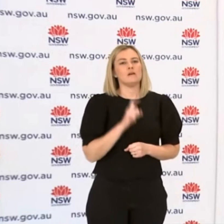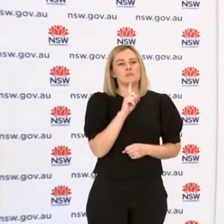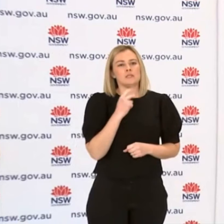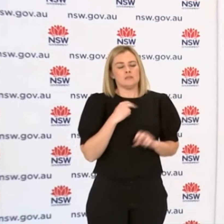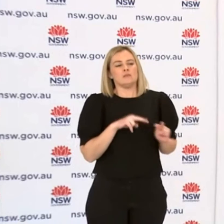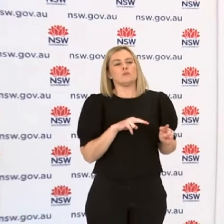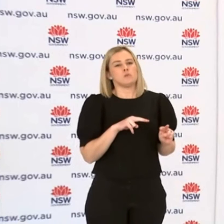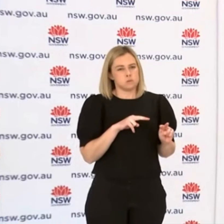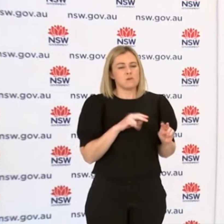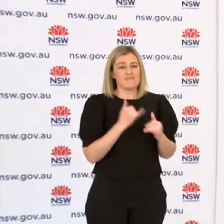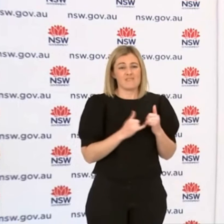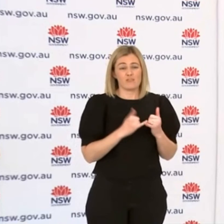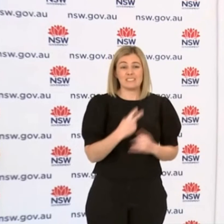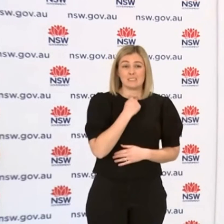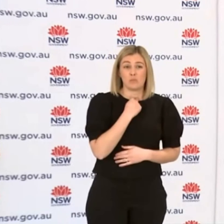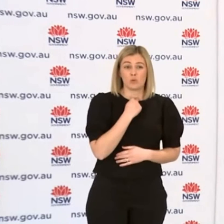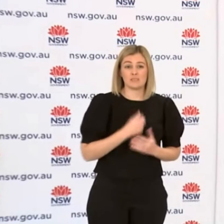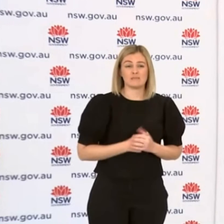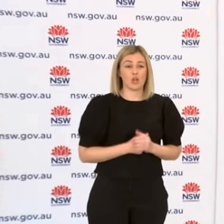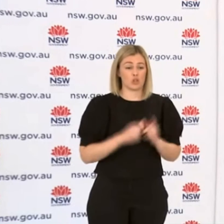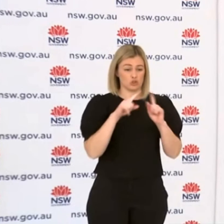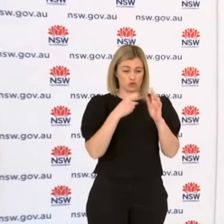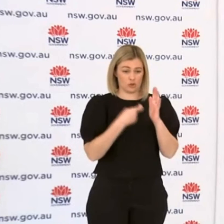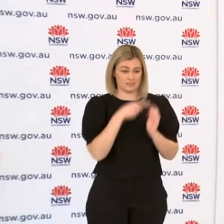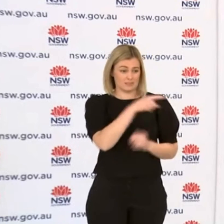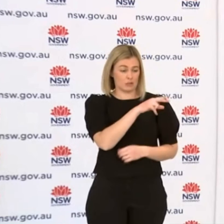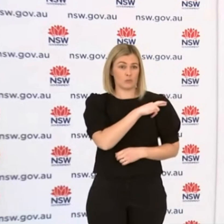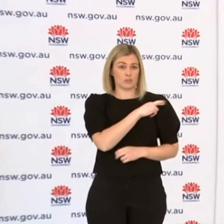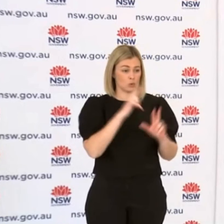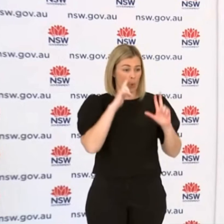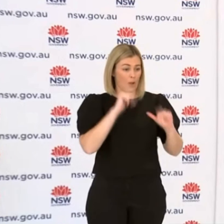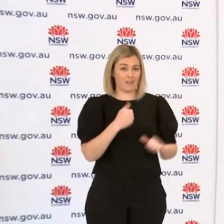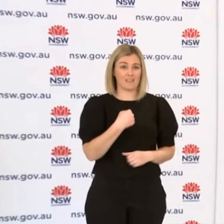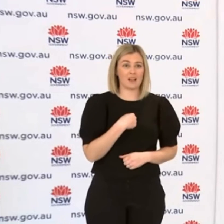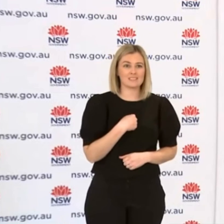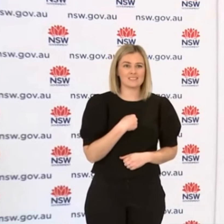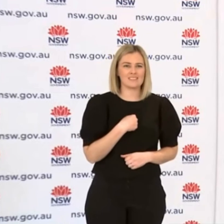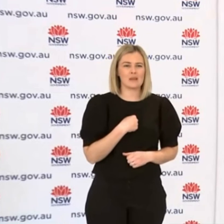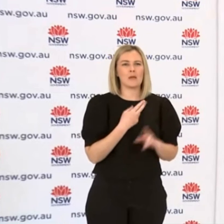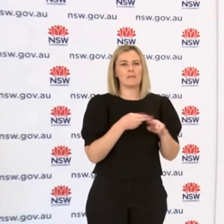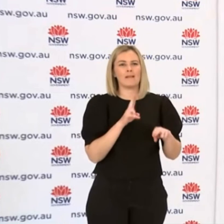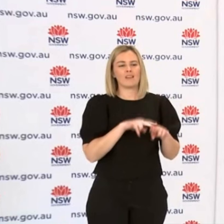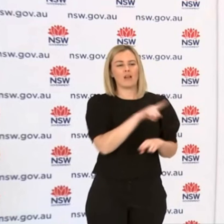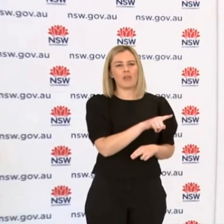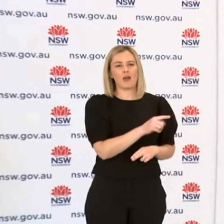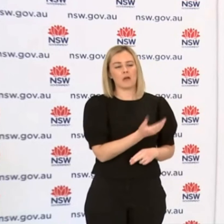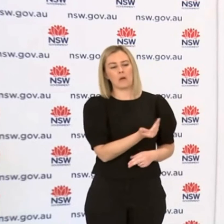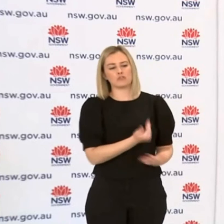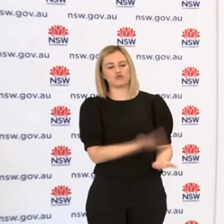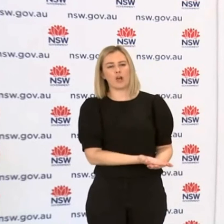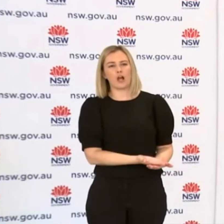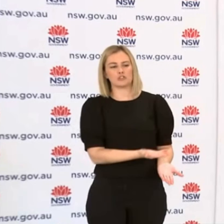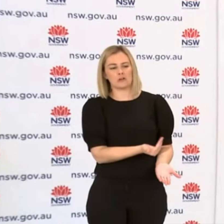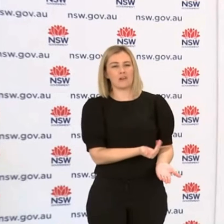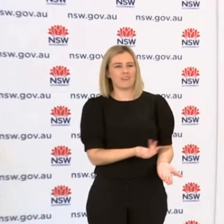any GP who was otherwise there generally to look after us would also dip their finger or dip their hand in somebody else's pocket to get money